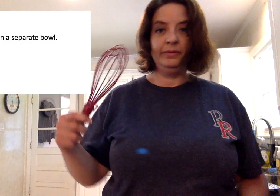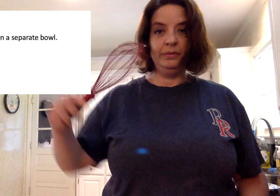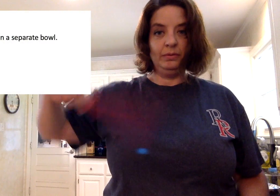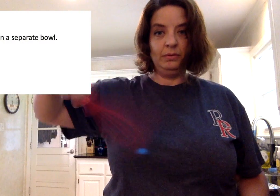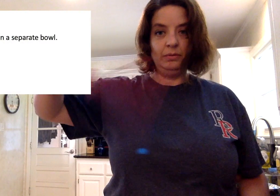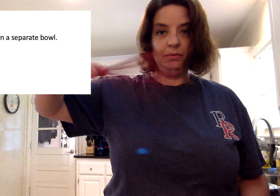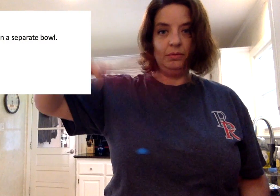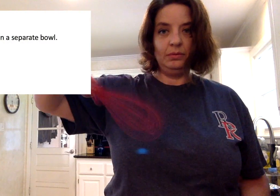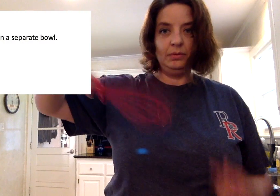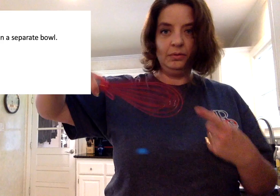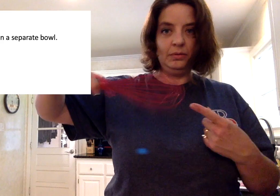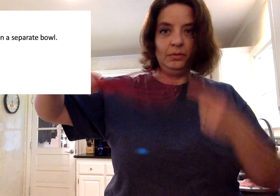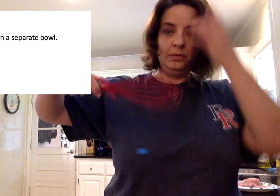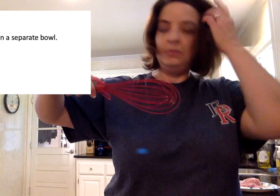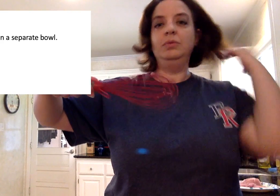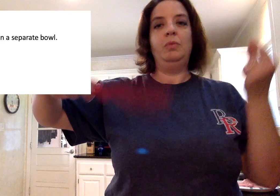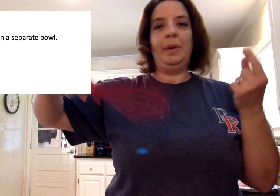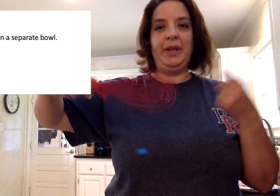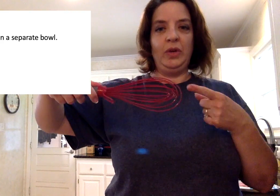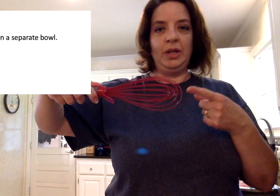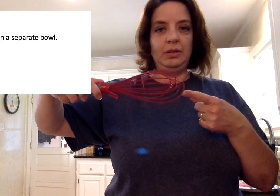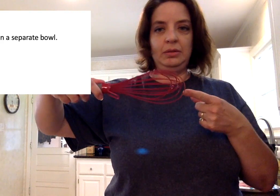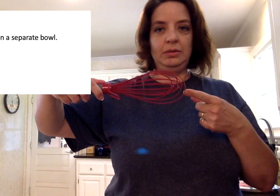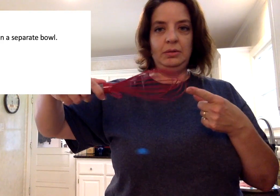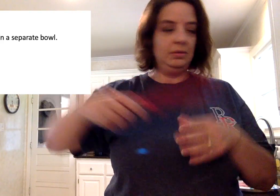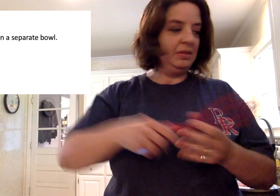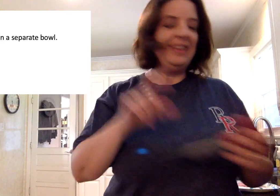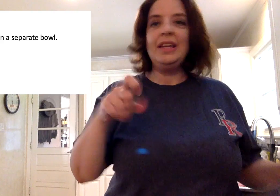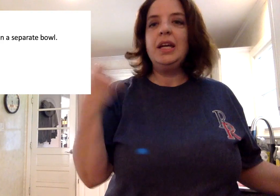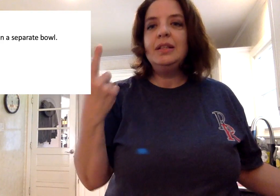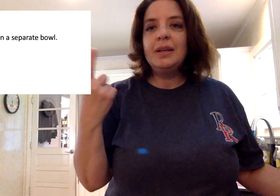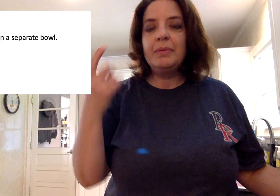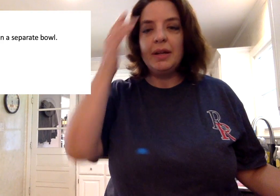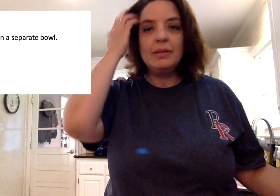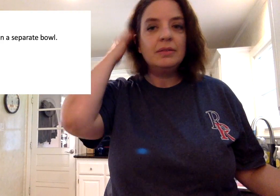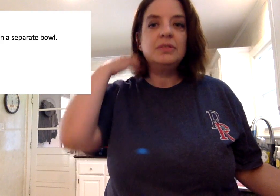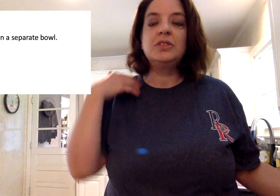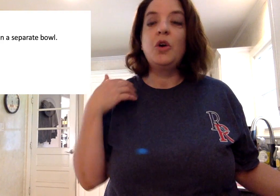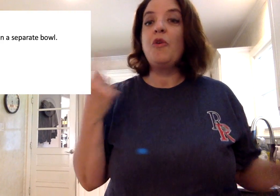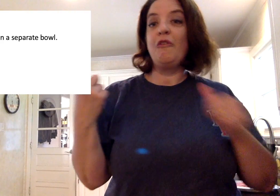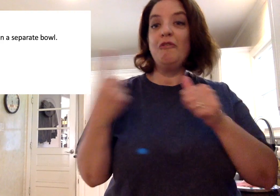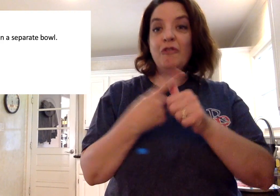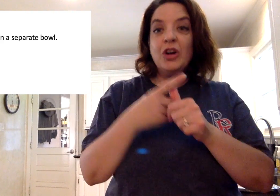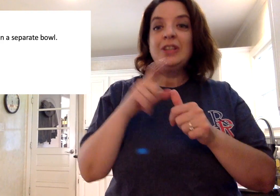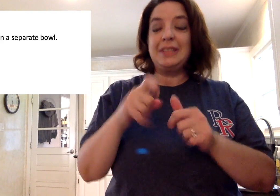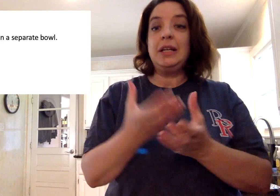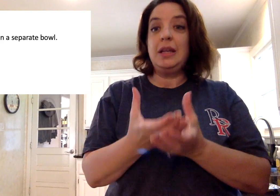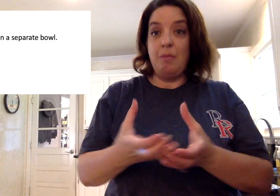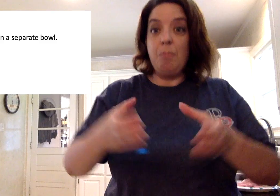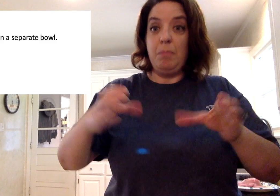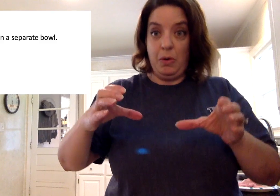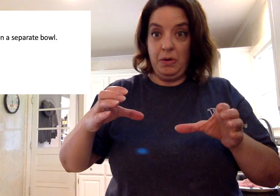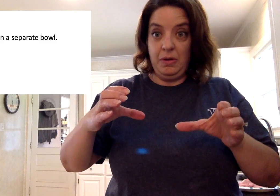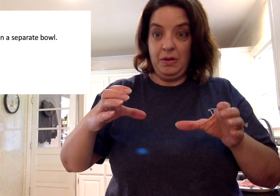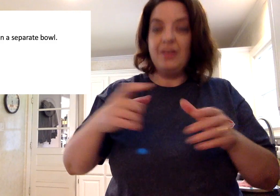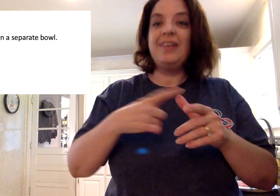All right, again, it says whisk. All right, so I'm whisking. I need something. So first I need the